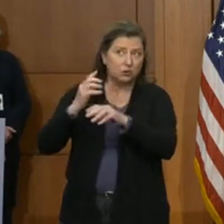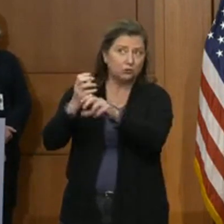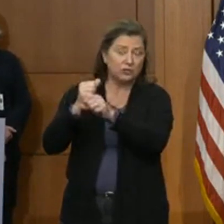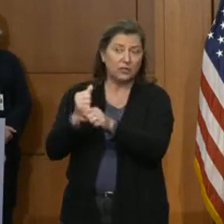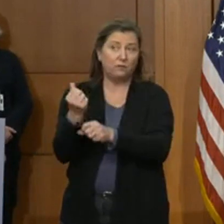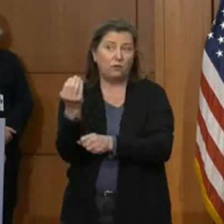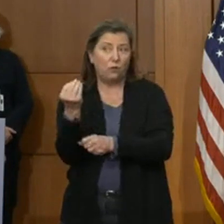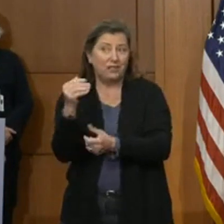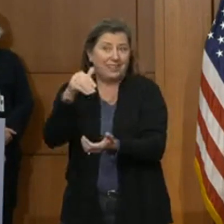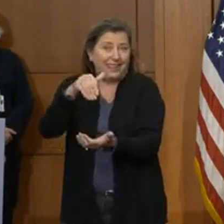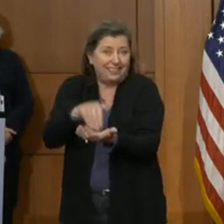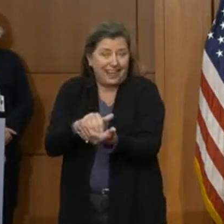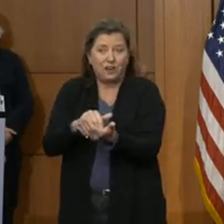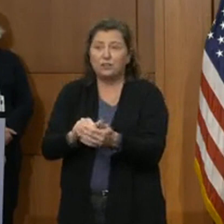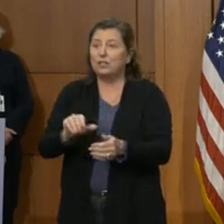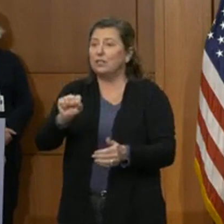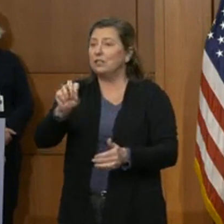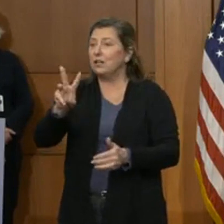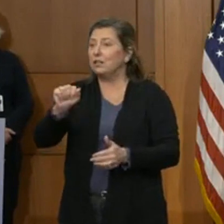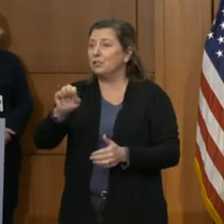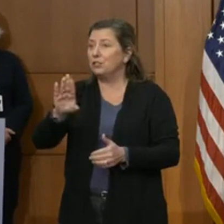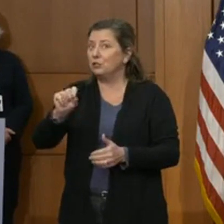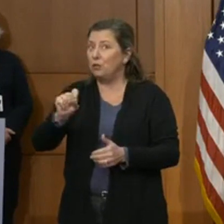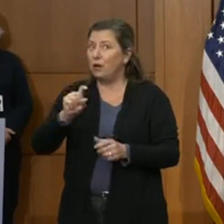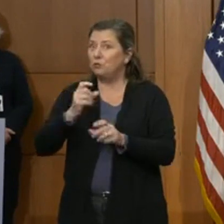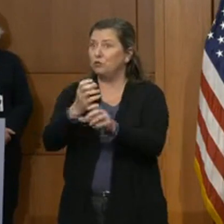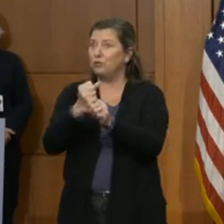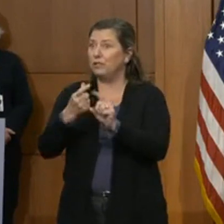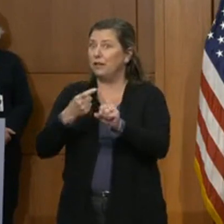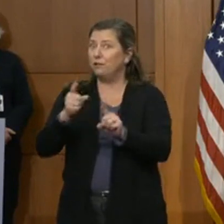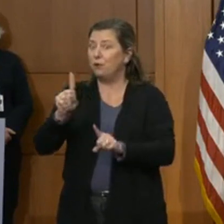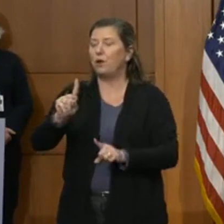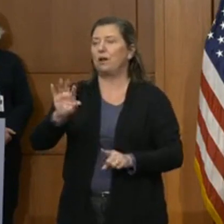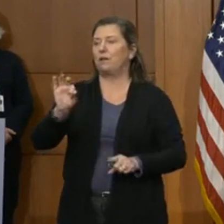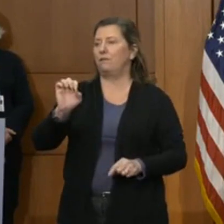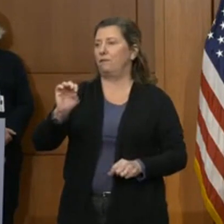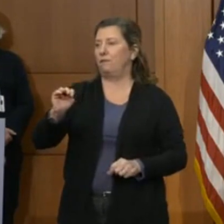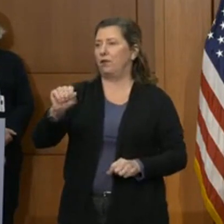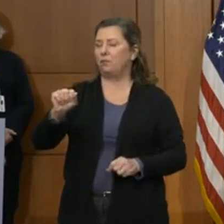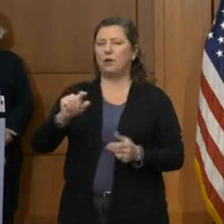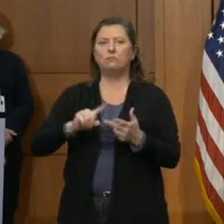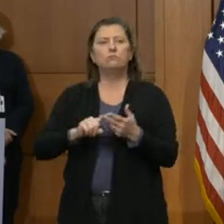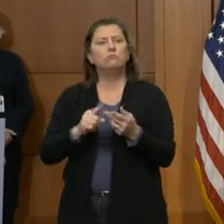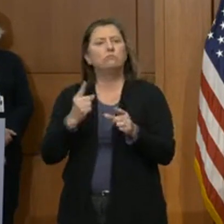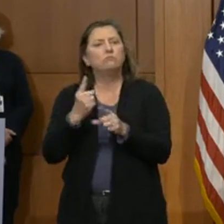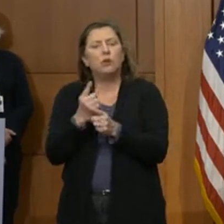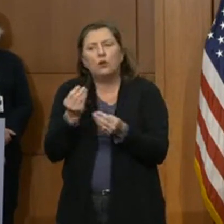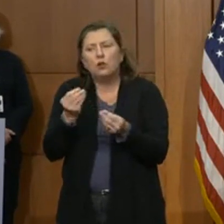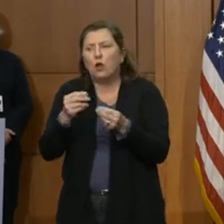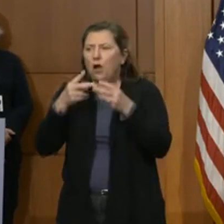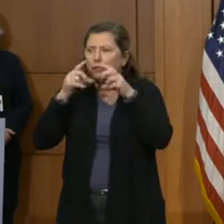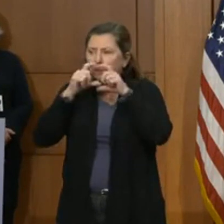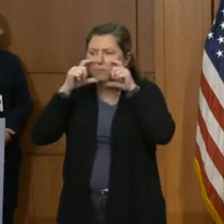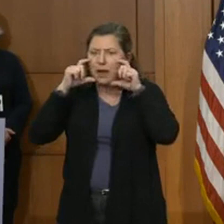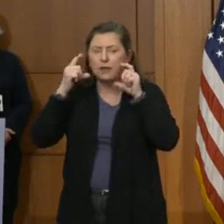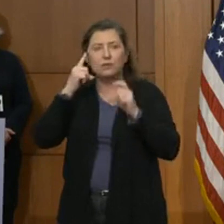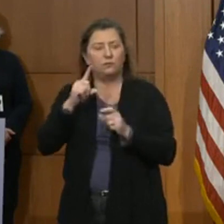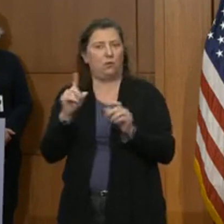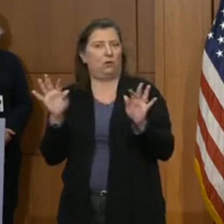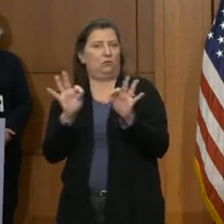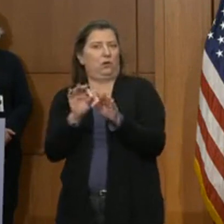test swabs at the state lab from FEMA and cloth masks for critical infrastructure workers in sectors